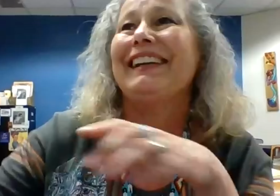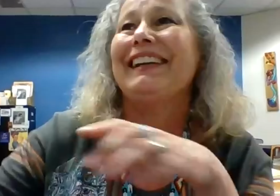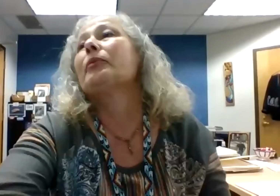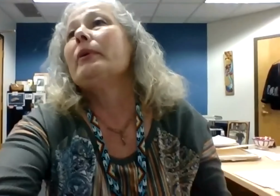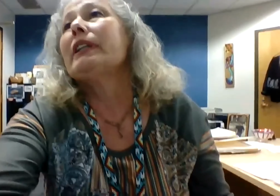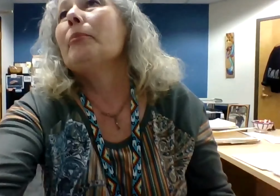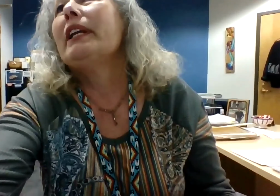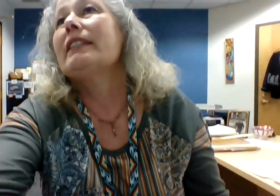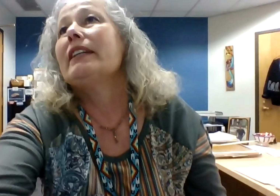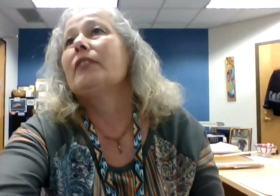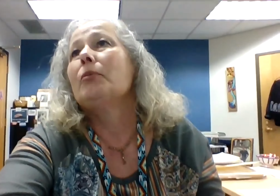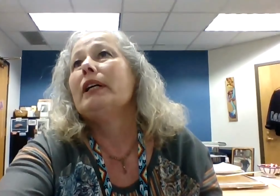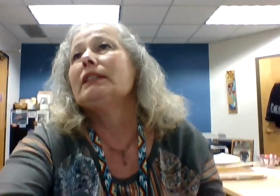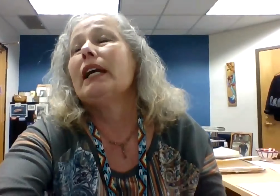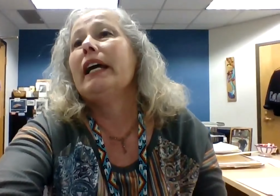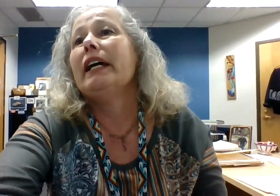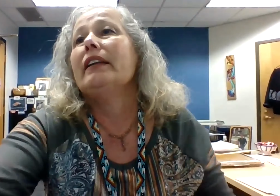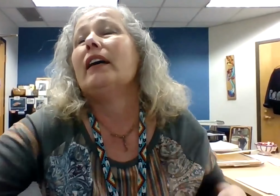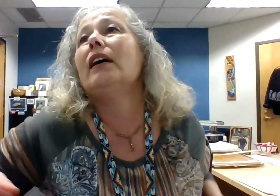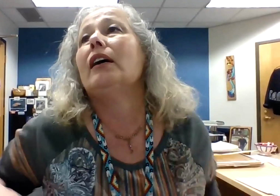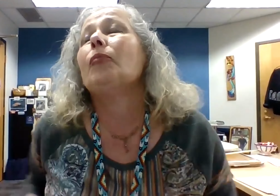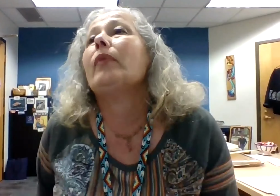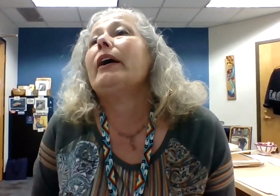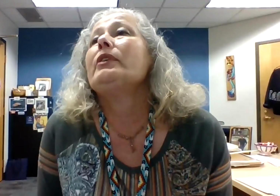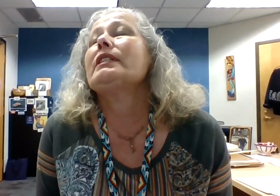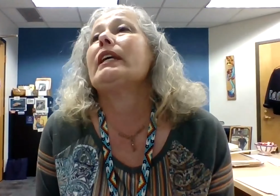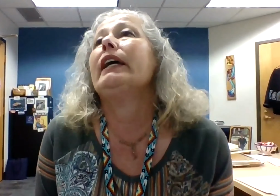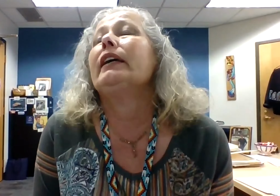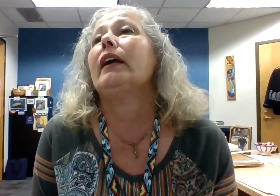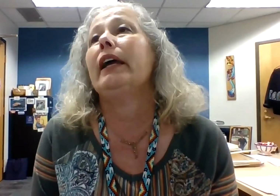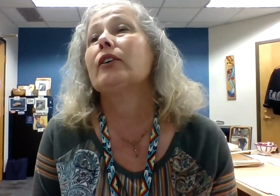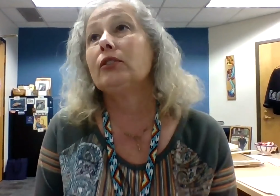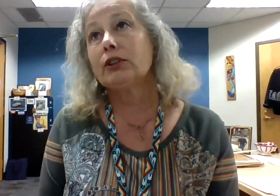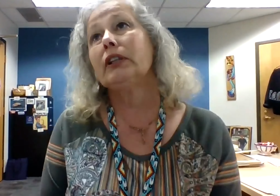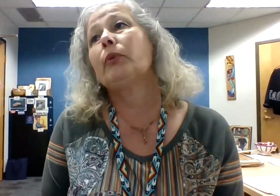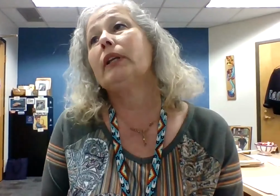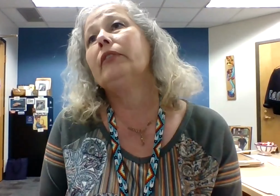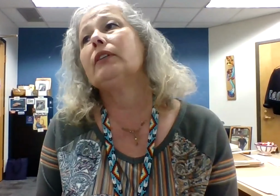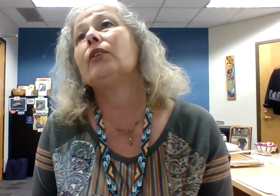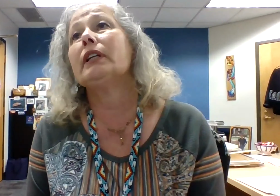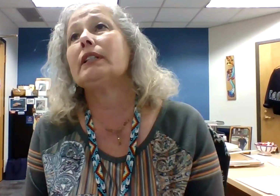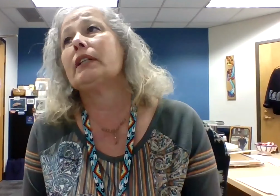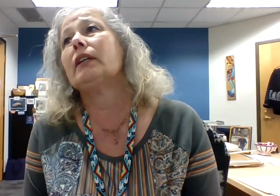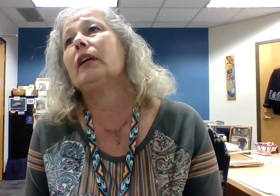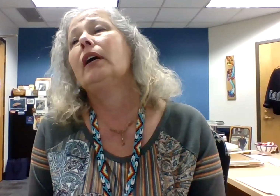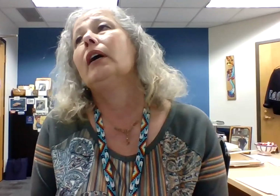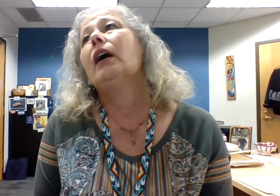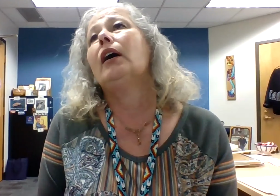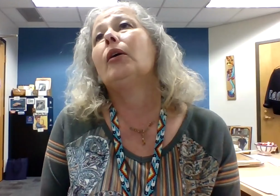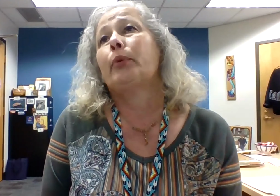Hi, Carmen Ramirez, City of Longmont, and I would say a culturally relevant,